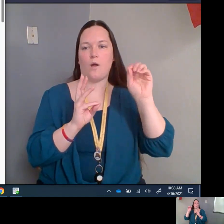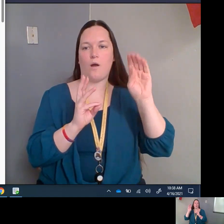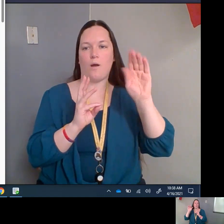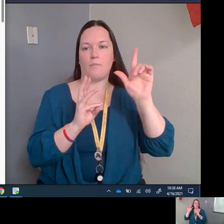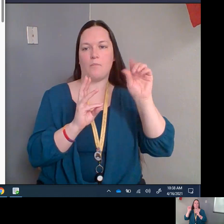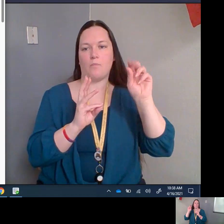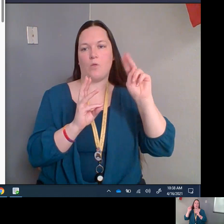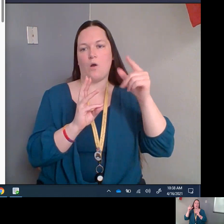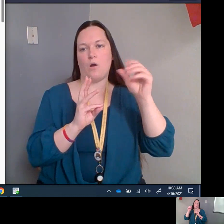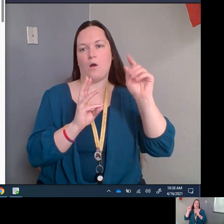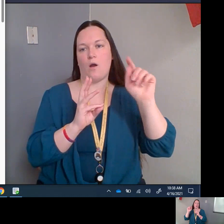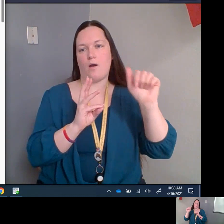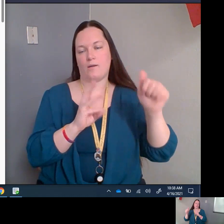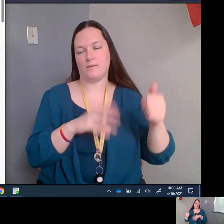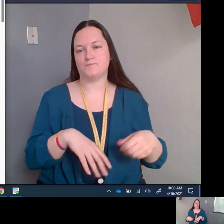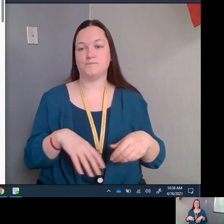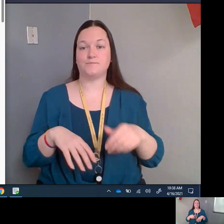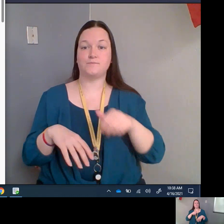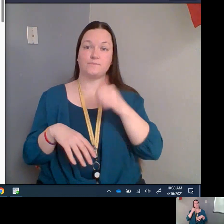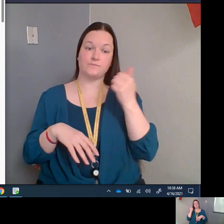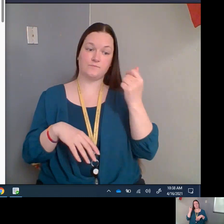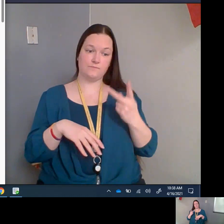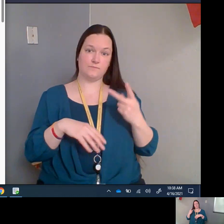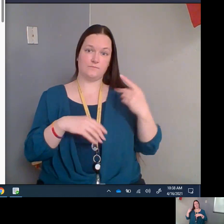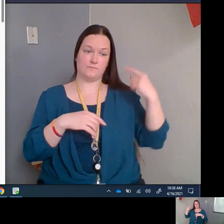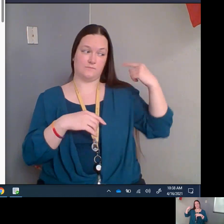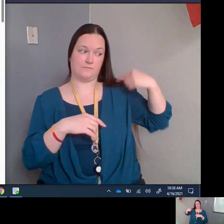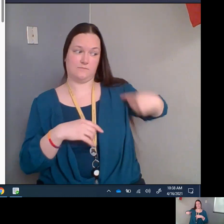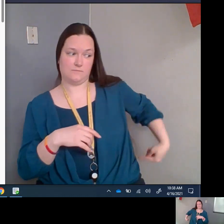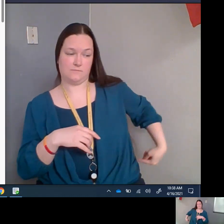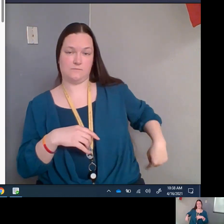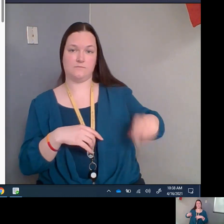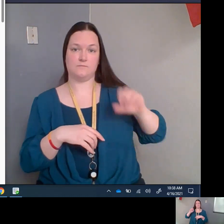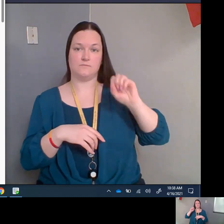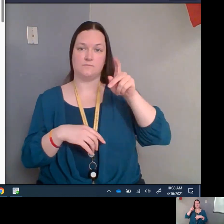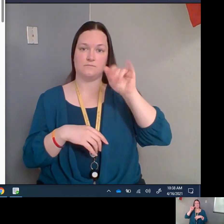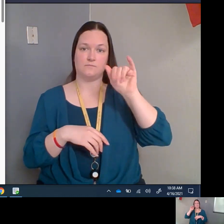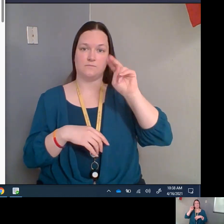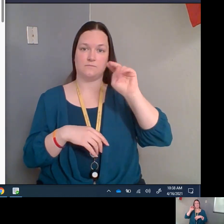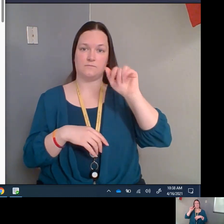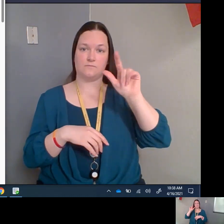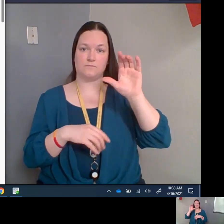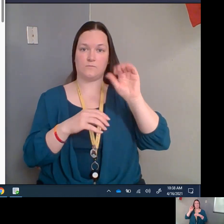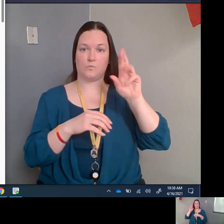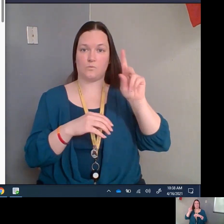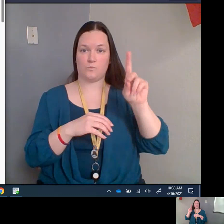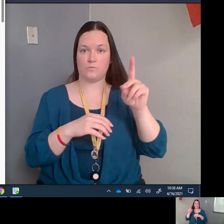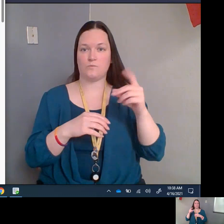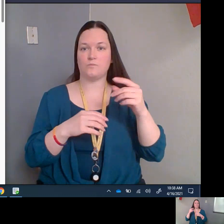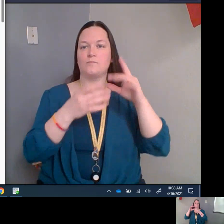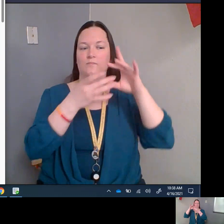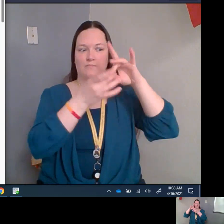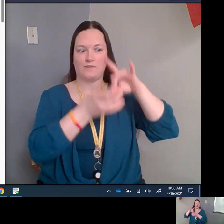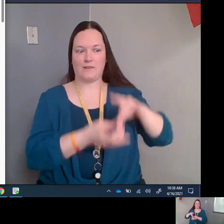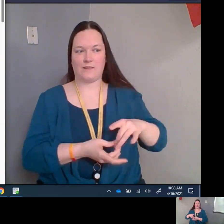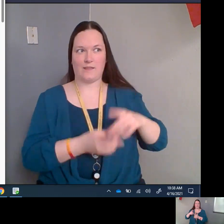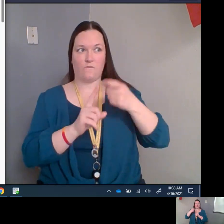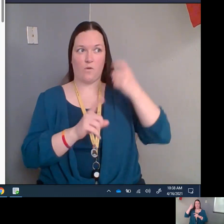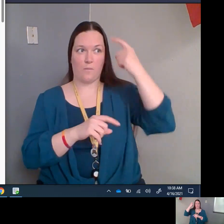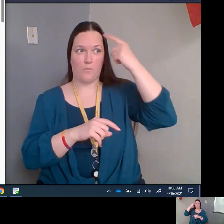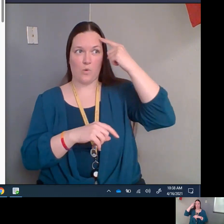oblongata. The other half of the central nervous system is the spinal cord, and the spinal cord is the link between the